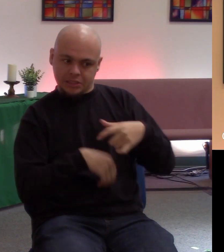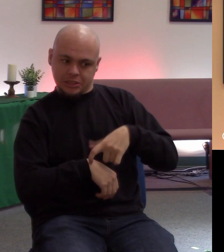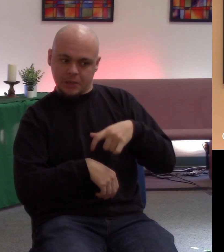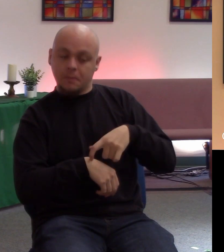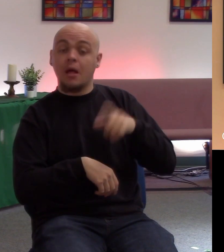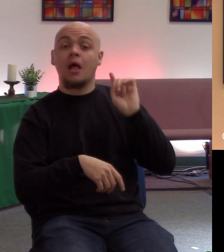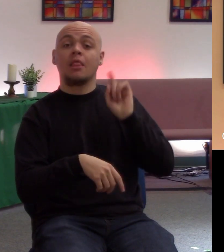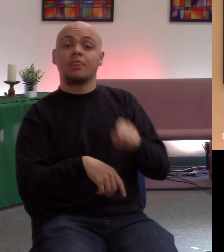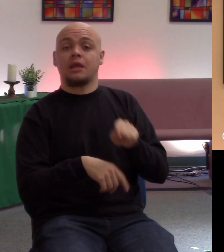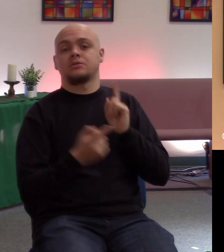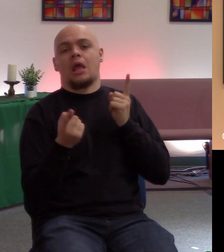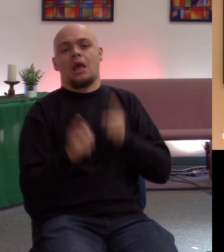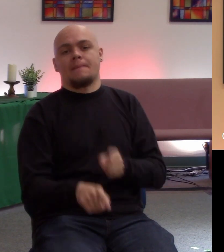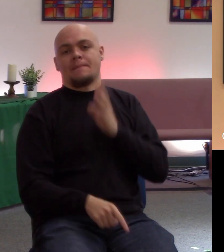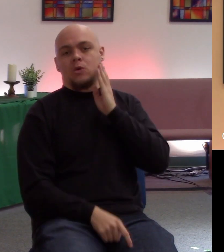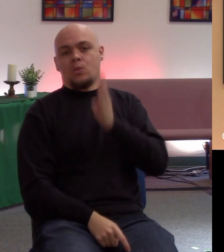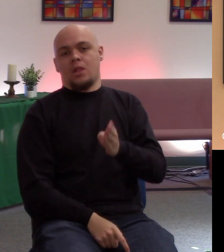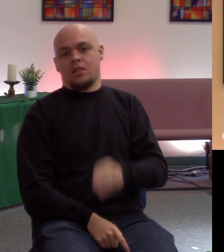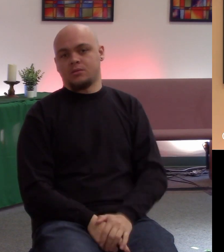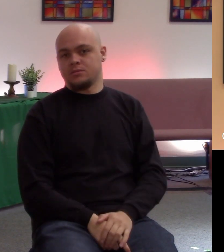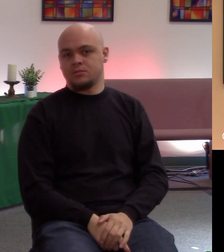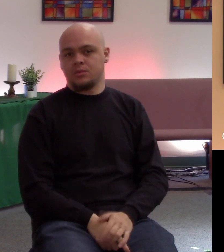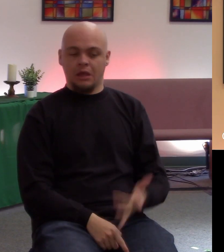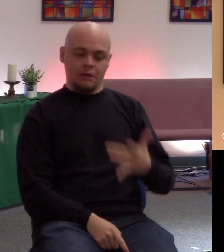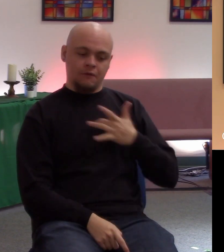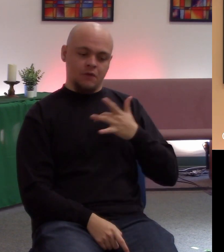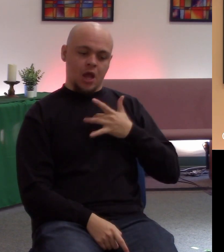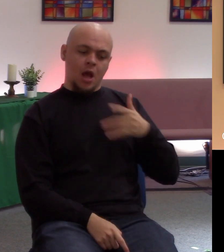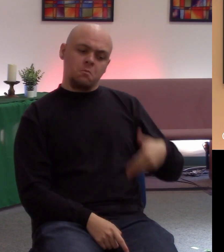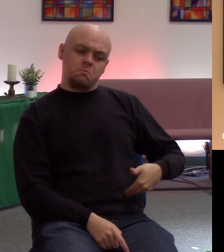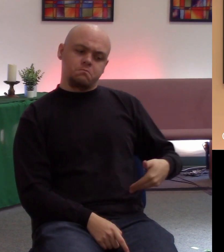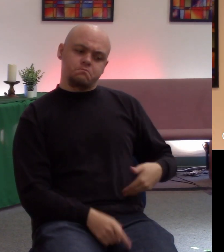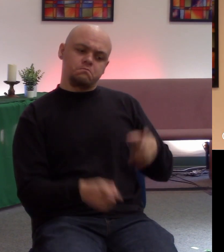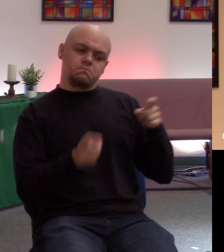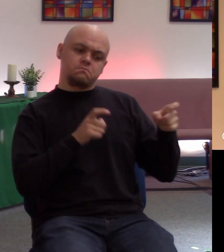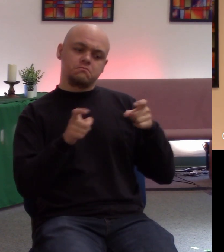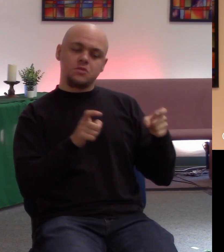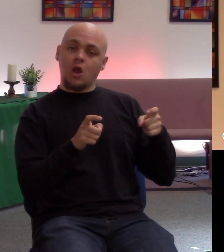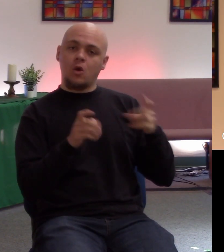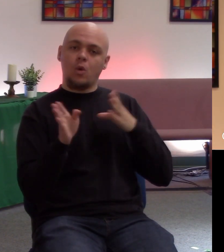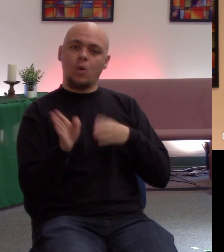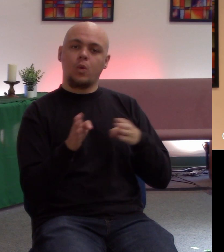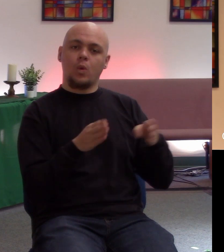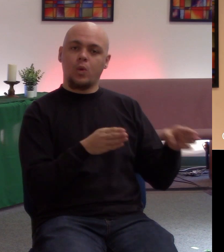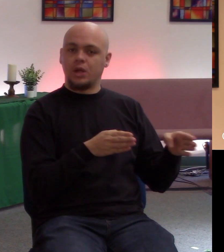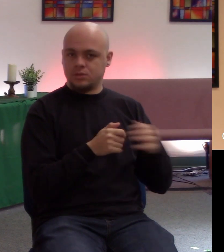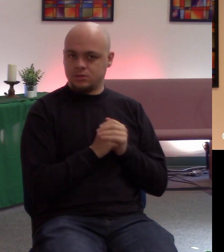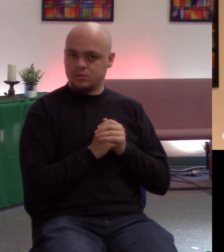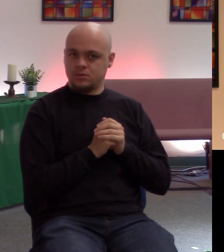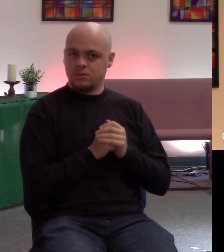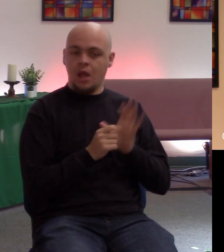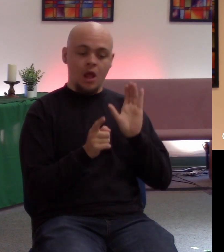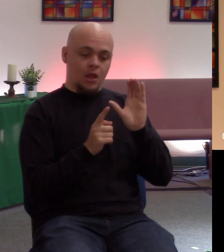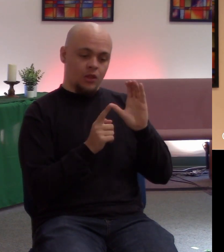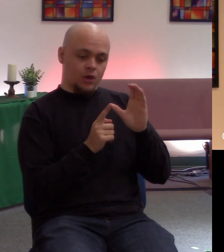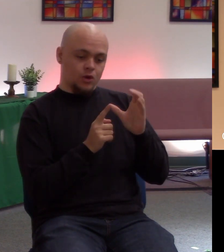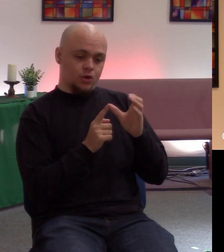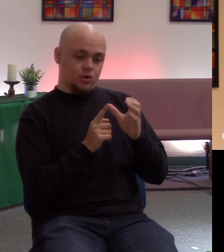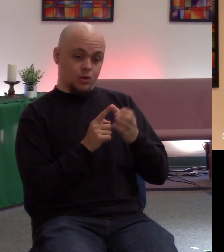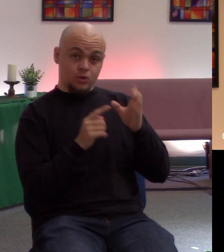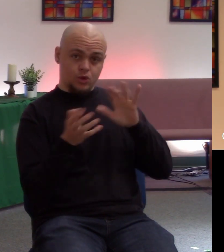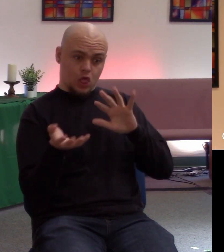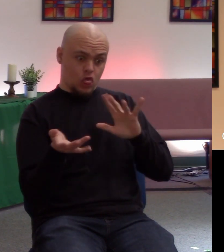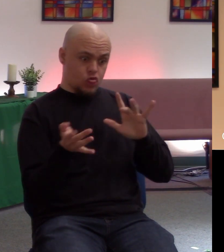well, this is going to happen, gave them a sense of control and a sense of order. But more than that, I think because of all the